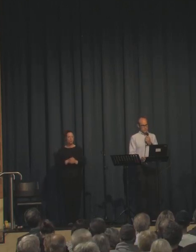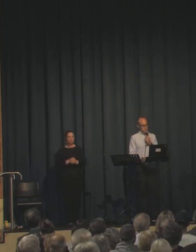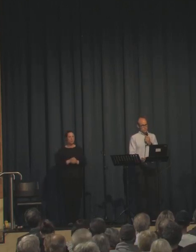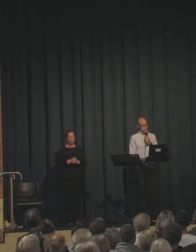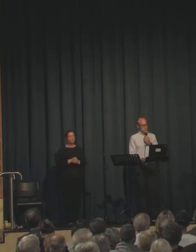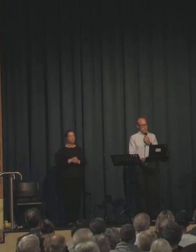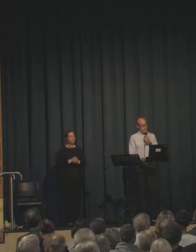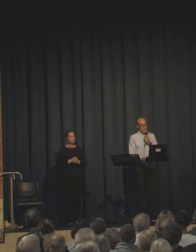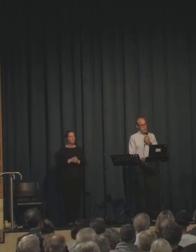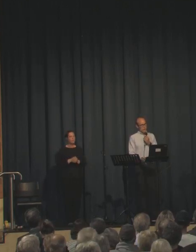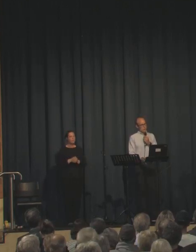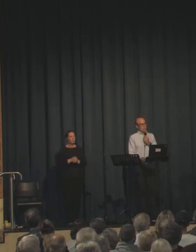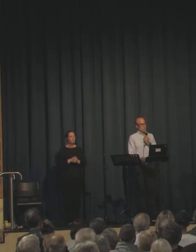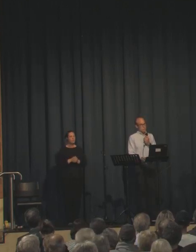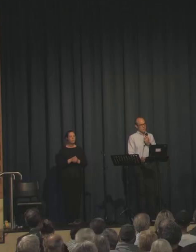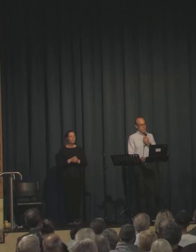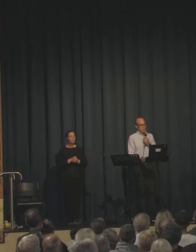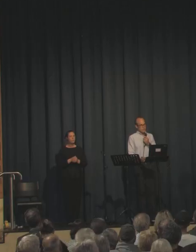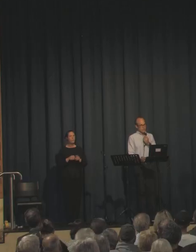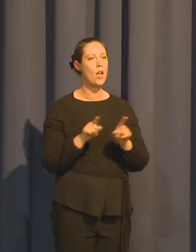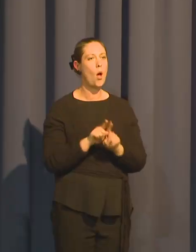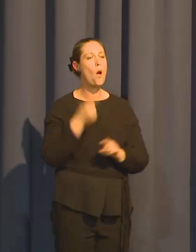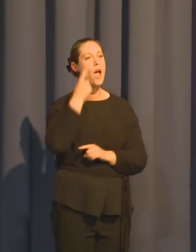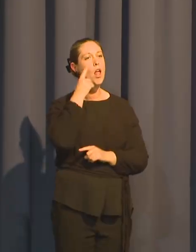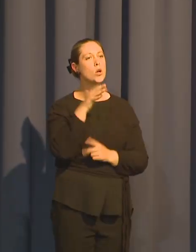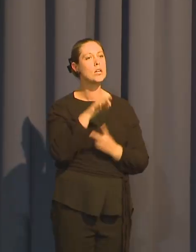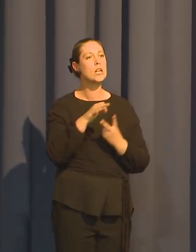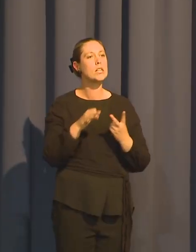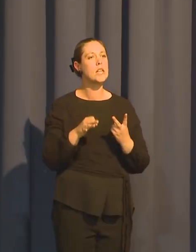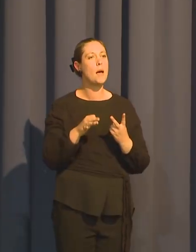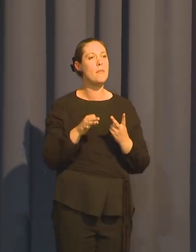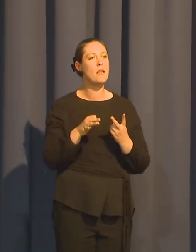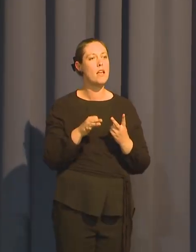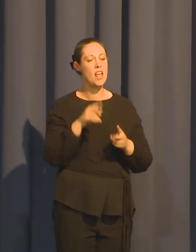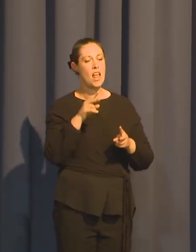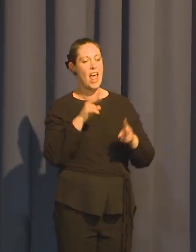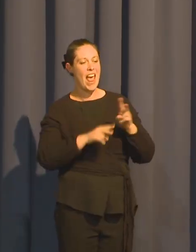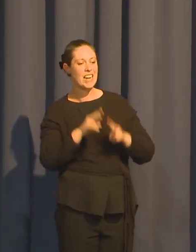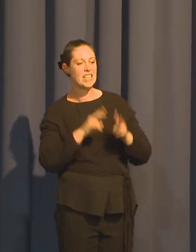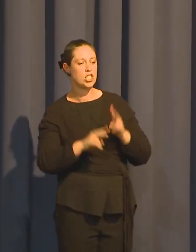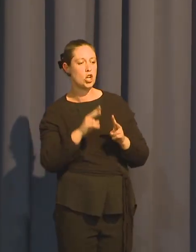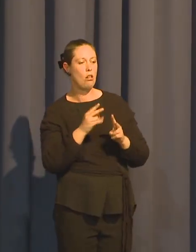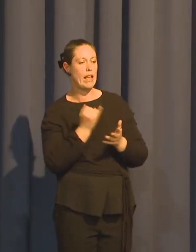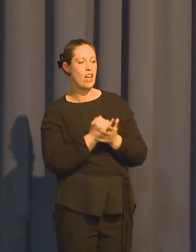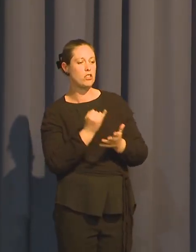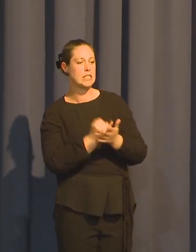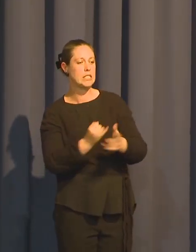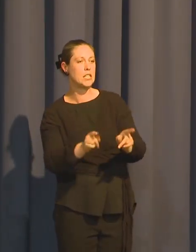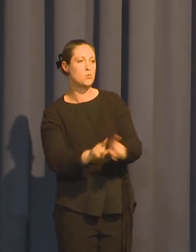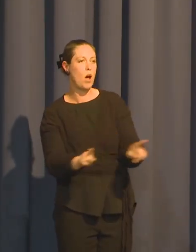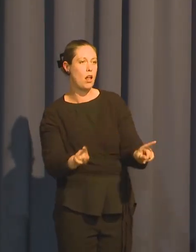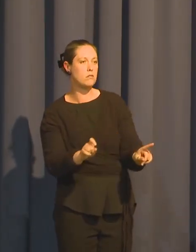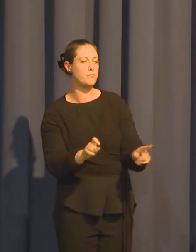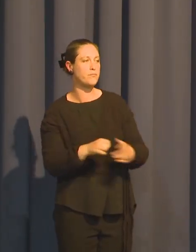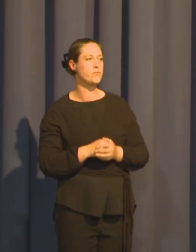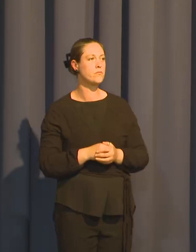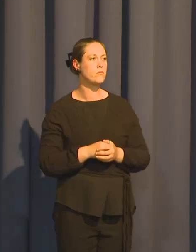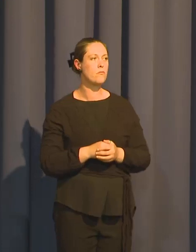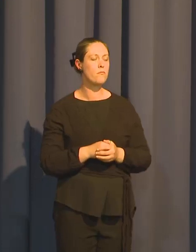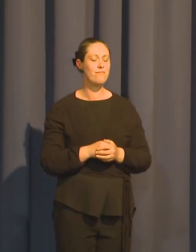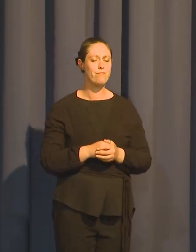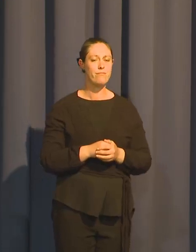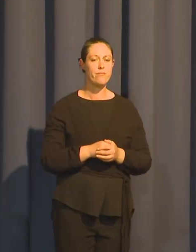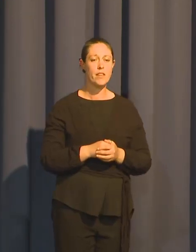potential source, and we've also been looking at sampling or analytical error. A lot of these things are difficult to rule